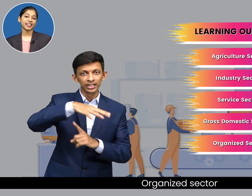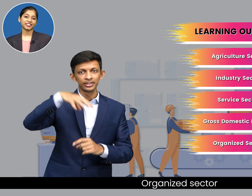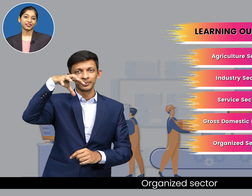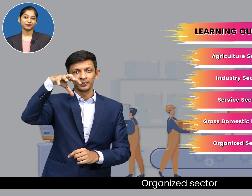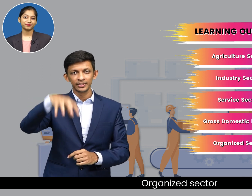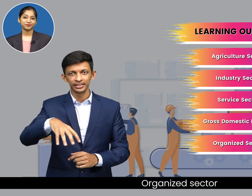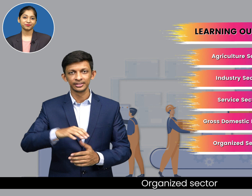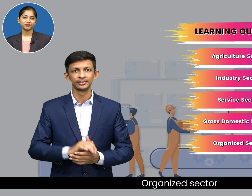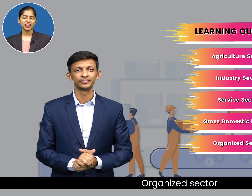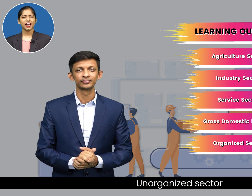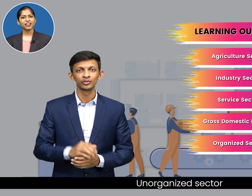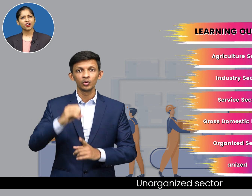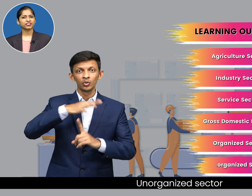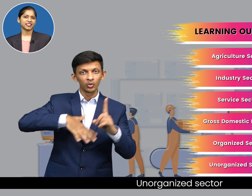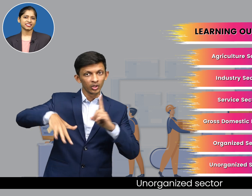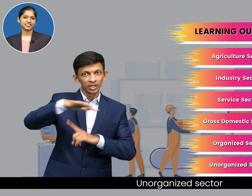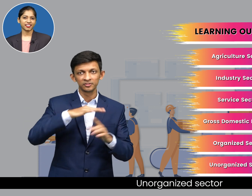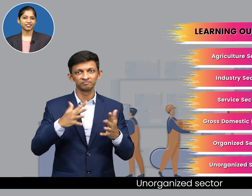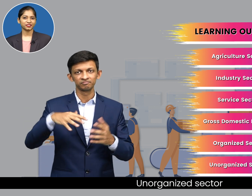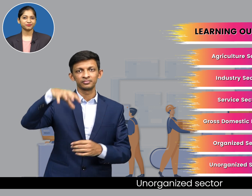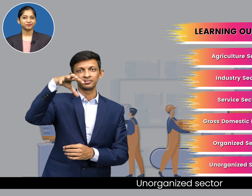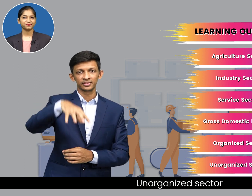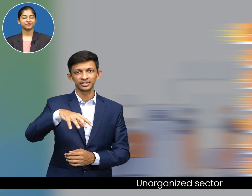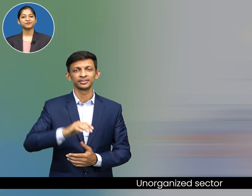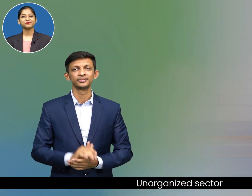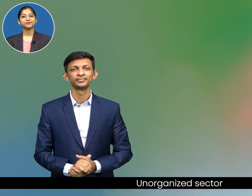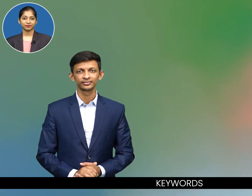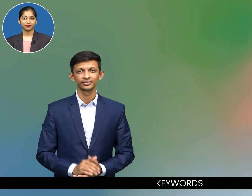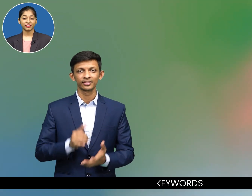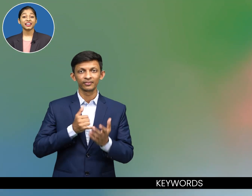organized sector, unorganized sector.